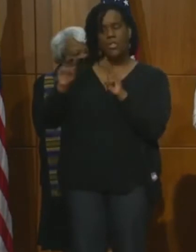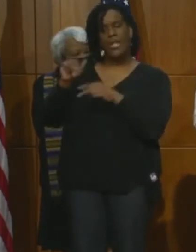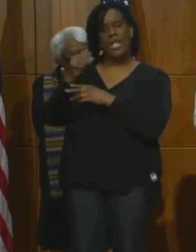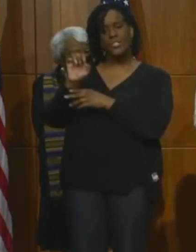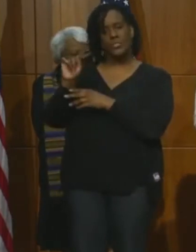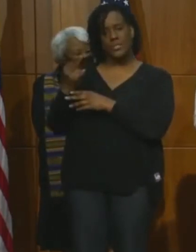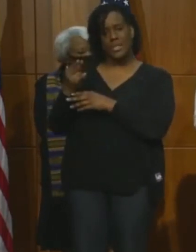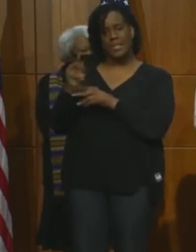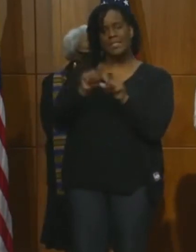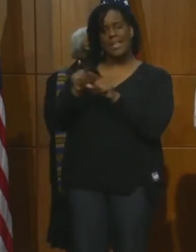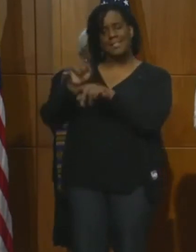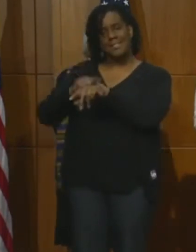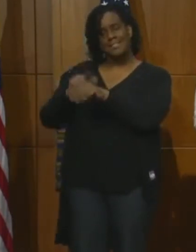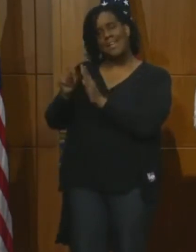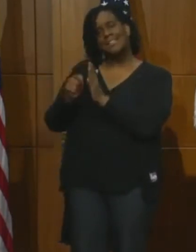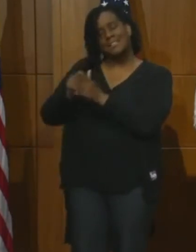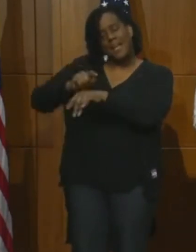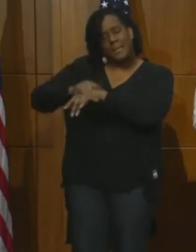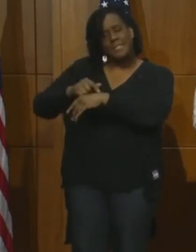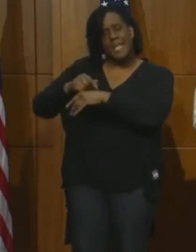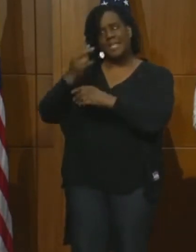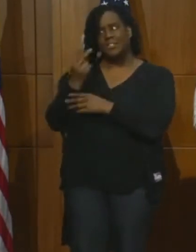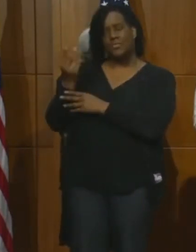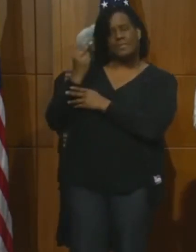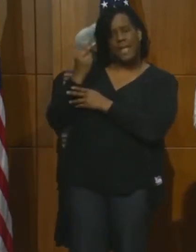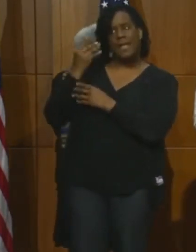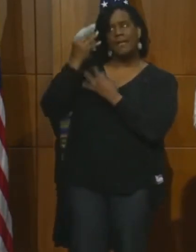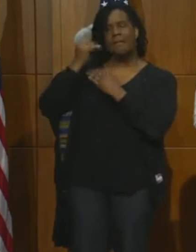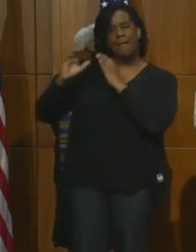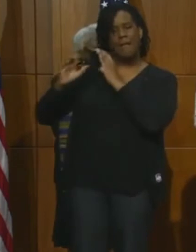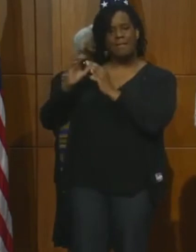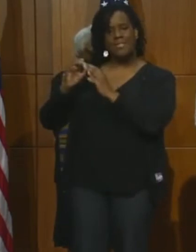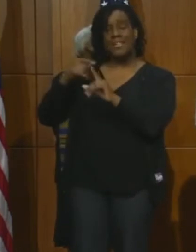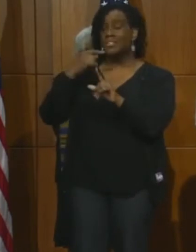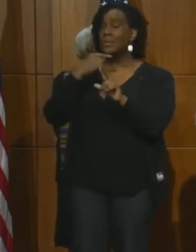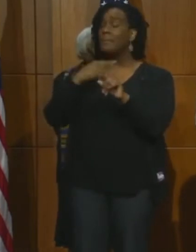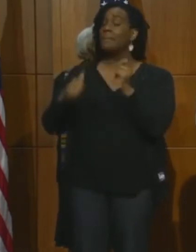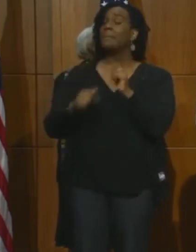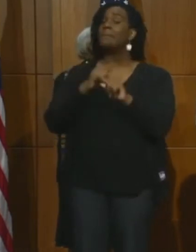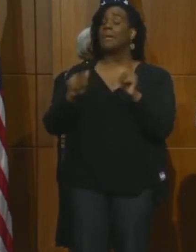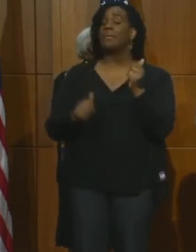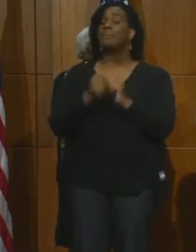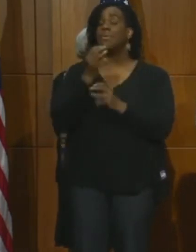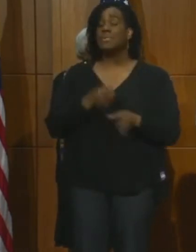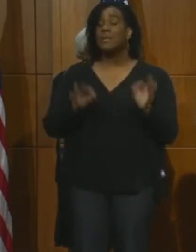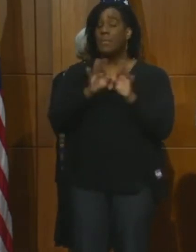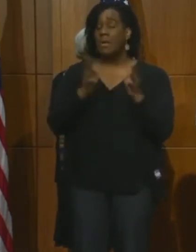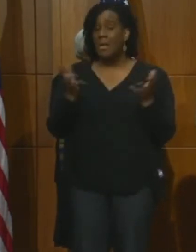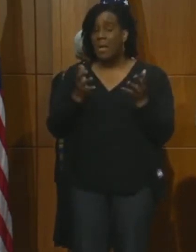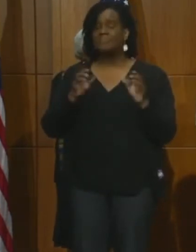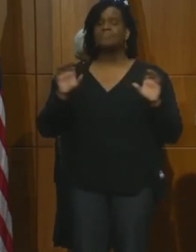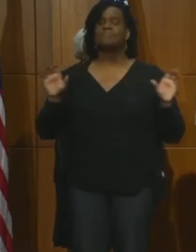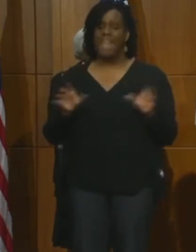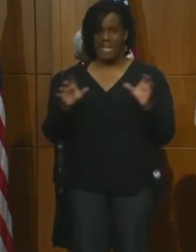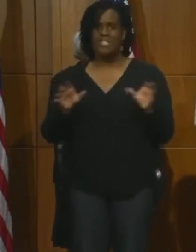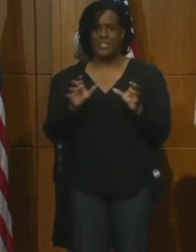reflection, conversation, and most importantly, action. It is time that we reassess the core components of